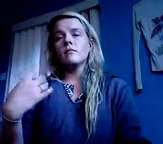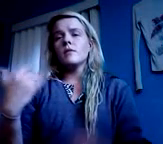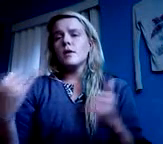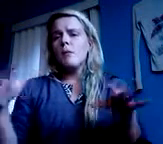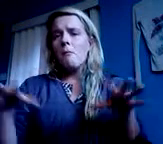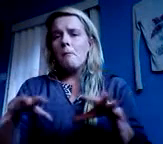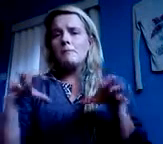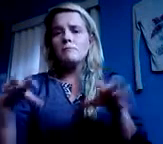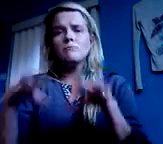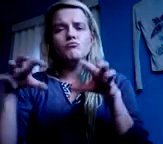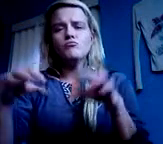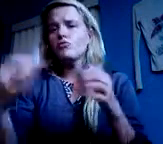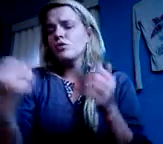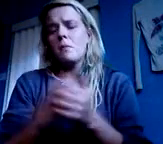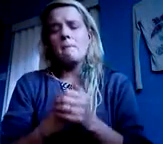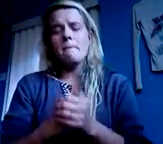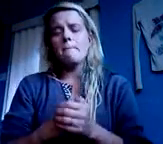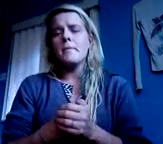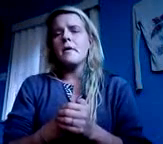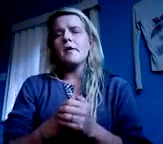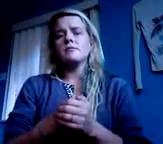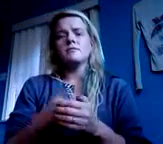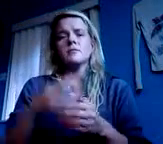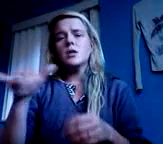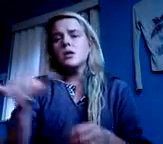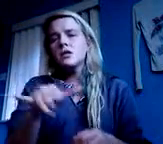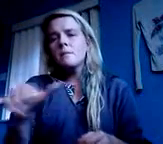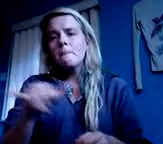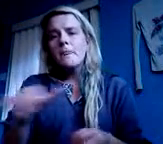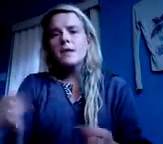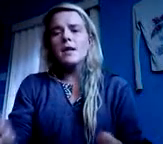doing, we've just increased the number of hydrogens on the left-hand side of the equation.